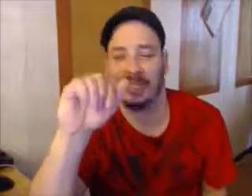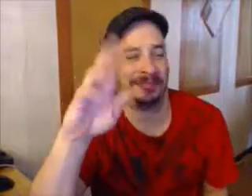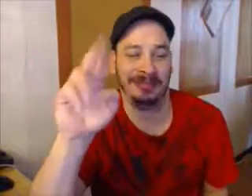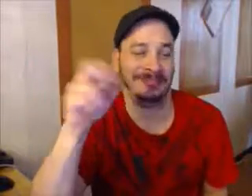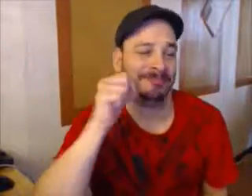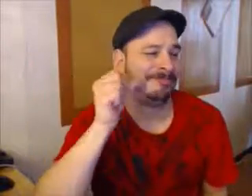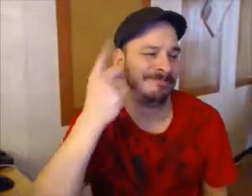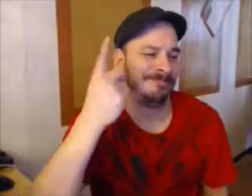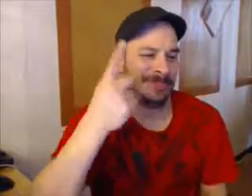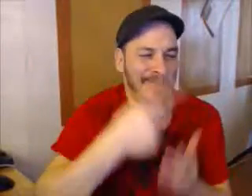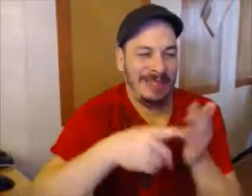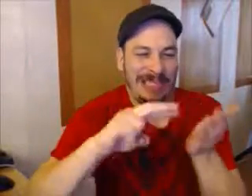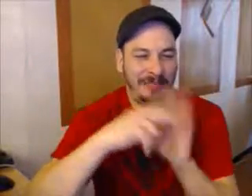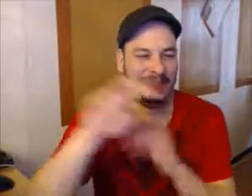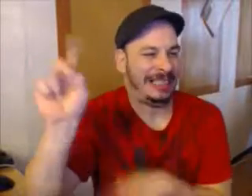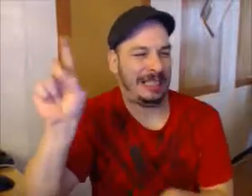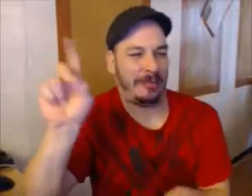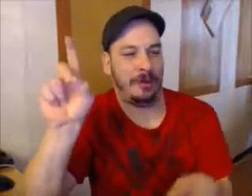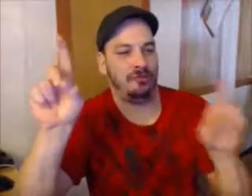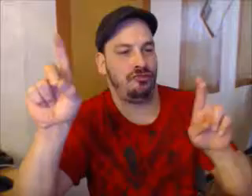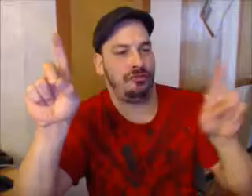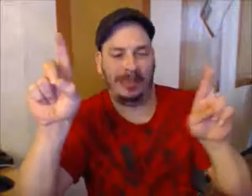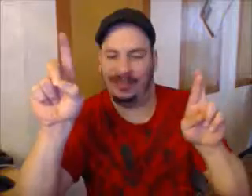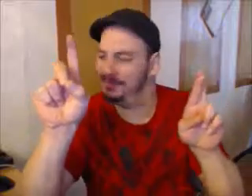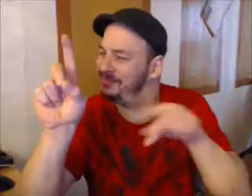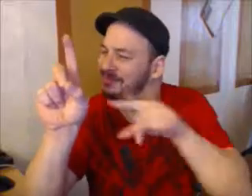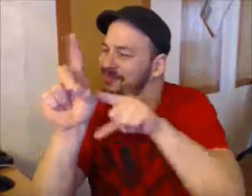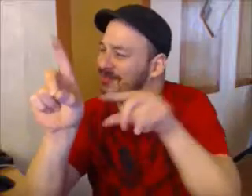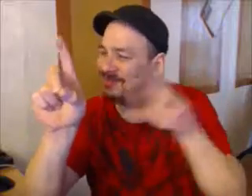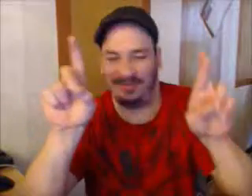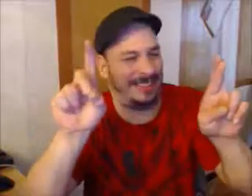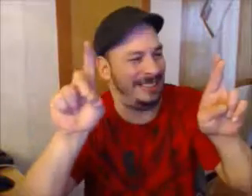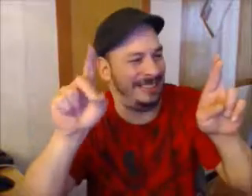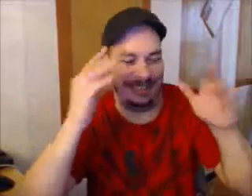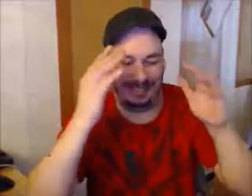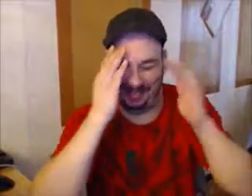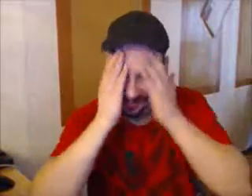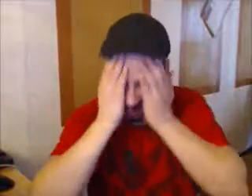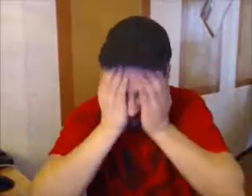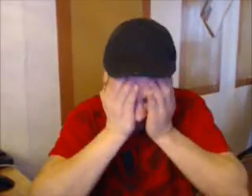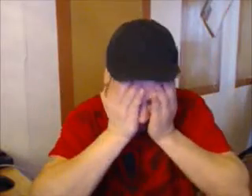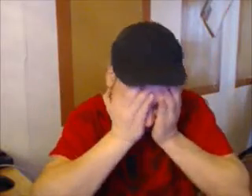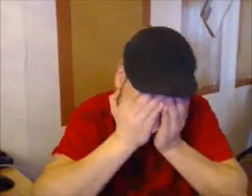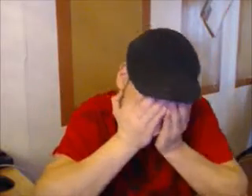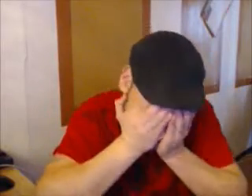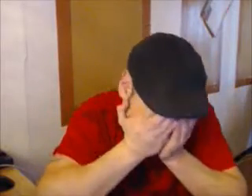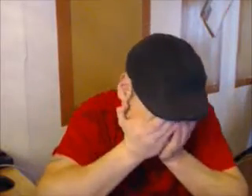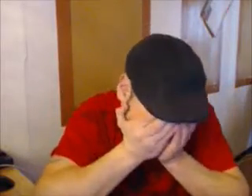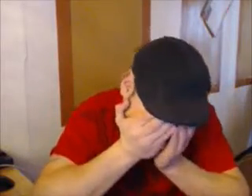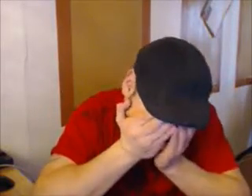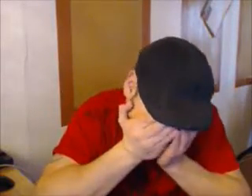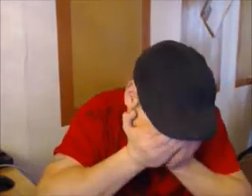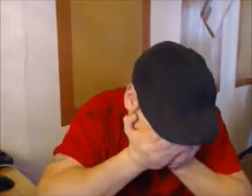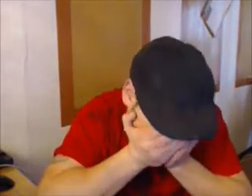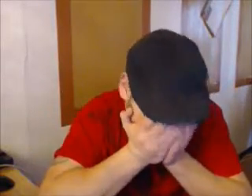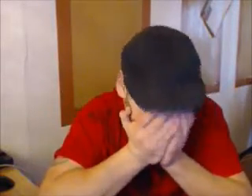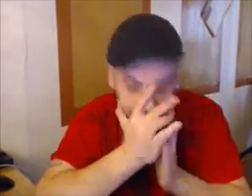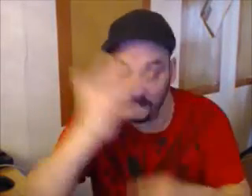The increased tax rate that the senator just referred to doesn't only hit individuals, it hits nearly 1 million small businesses. And if we're